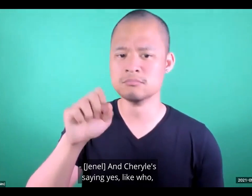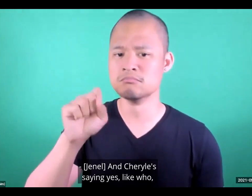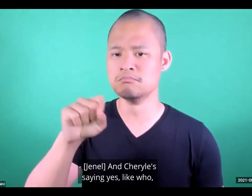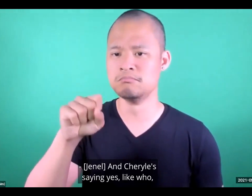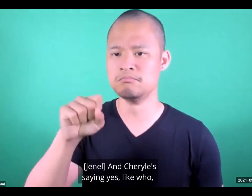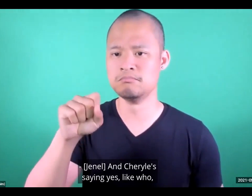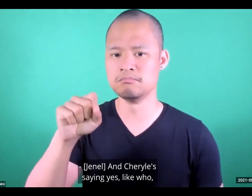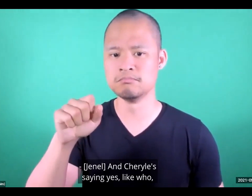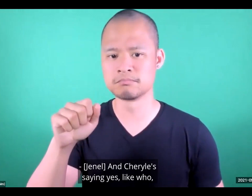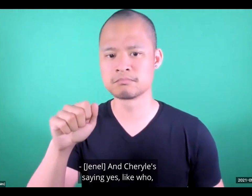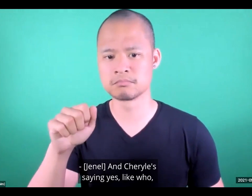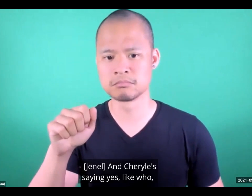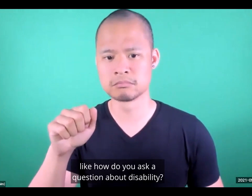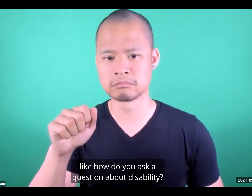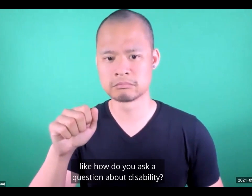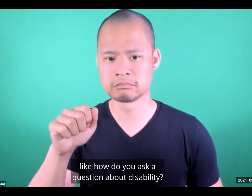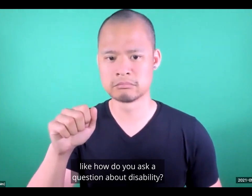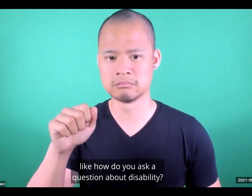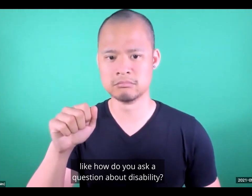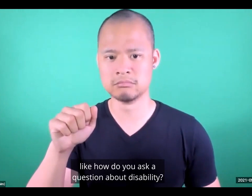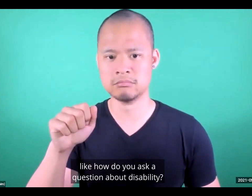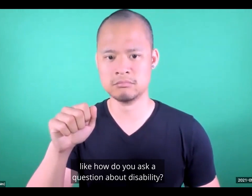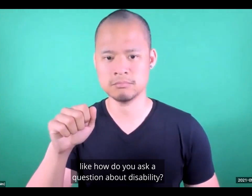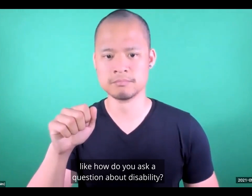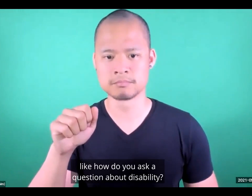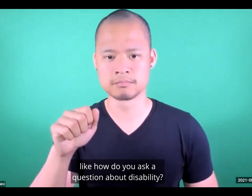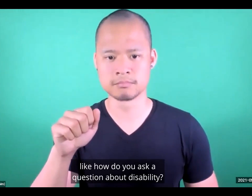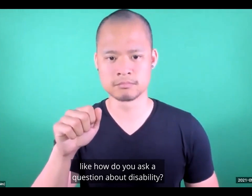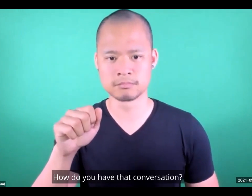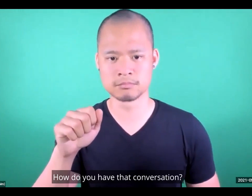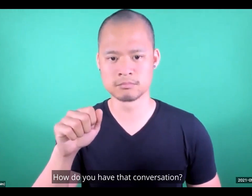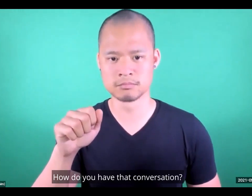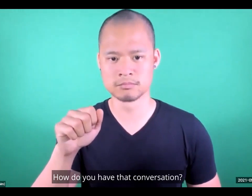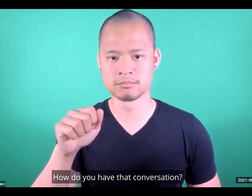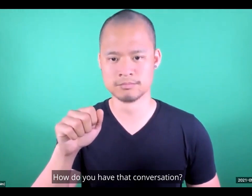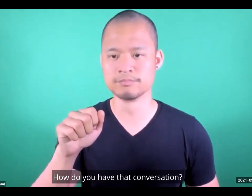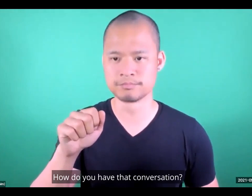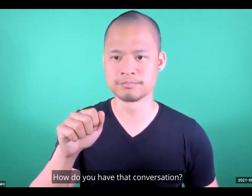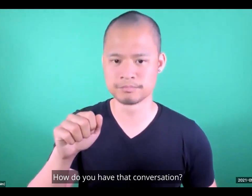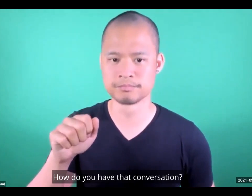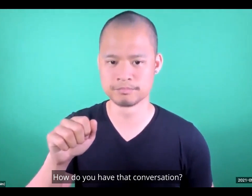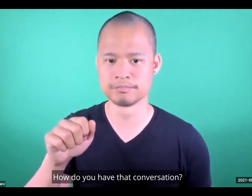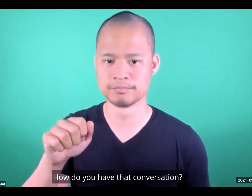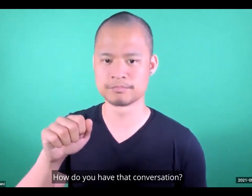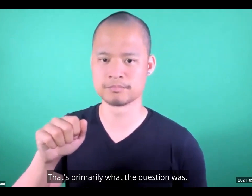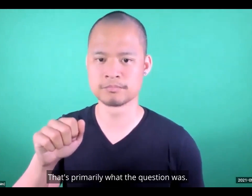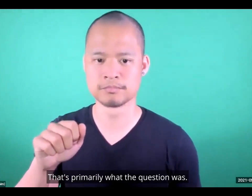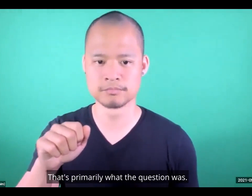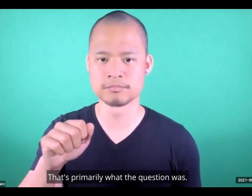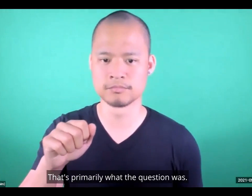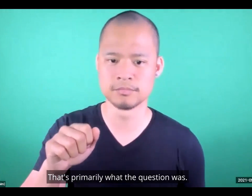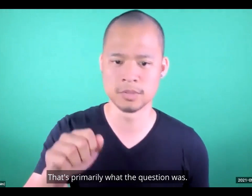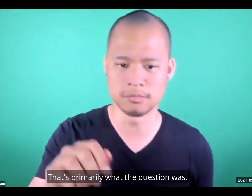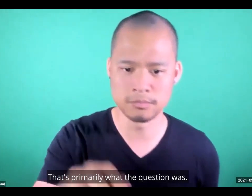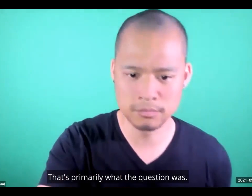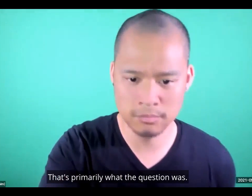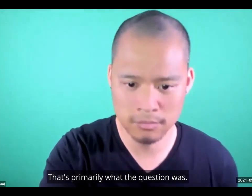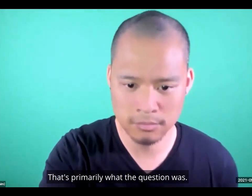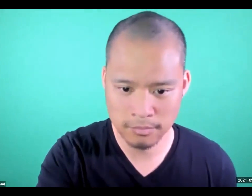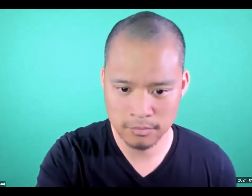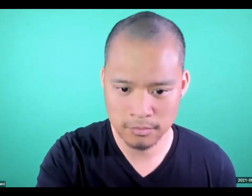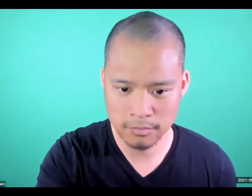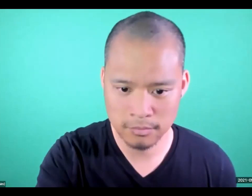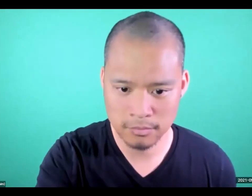And Cheryle saying yes, like who, like how do you ask a question about disability? How do you have that conversation? That's primarily what the question